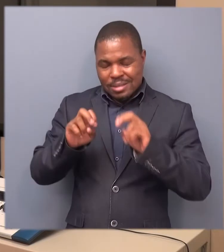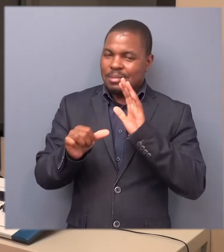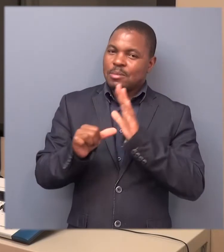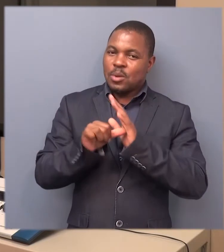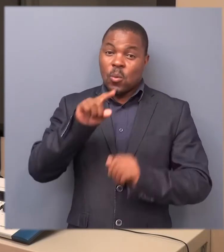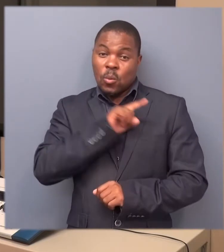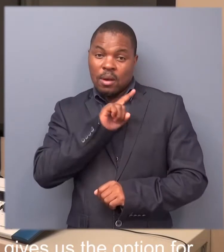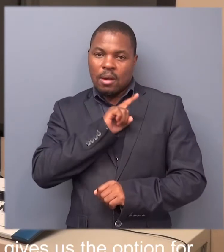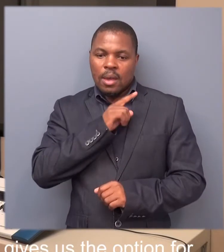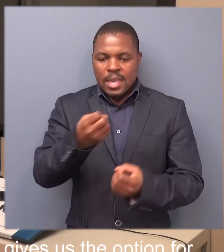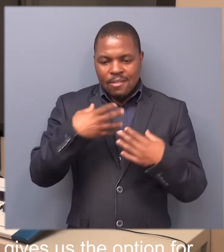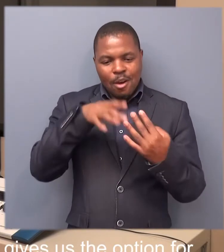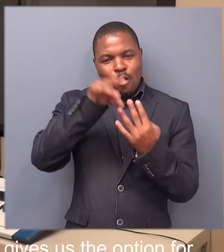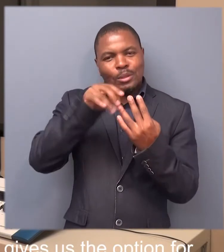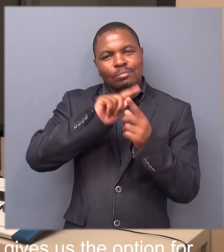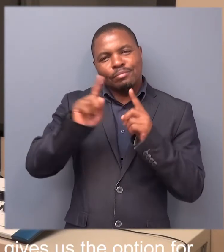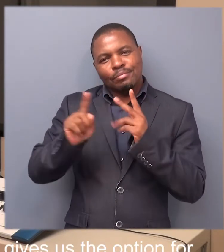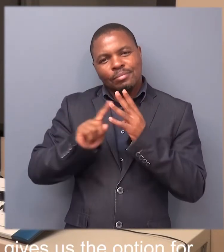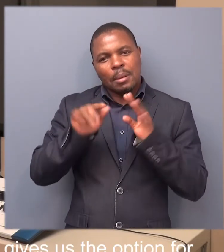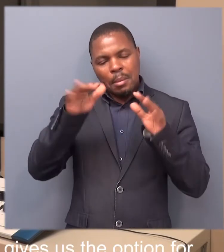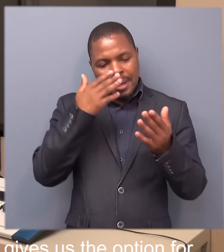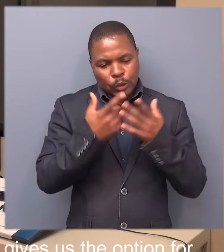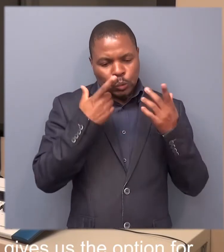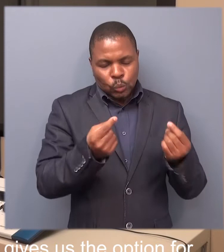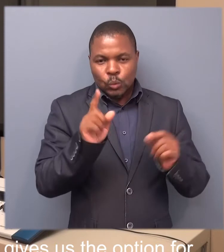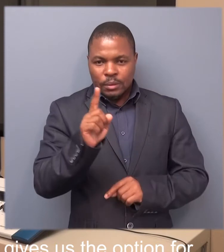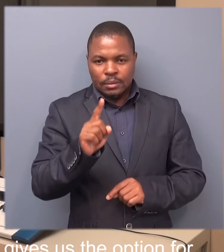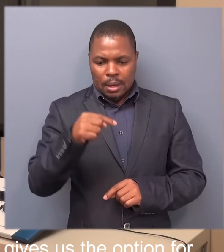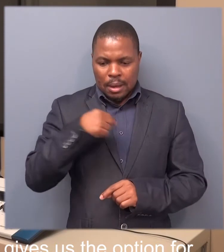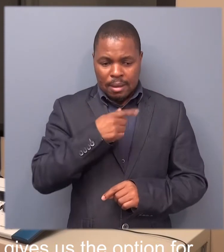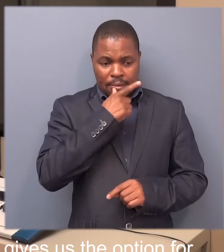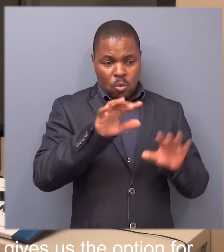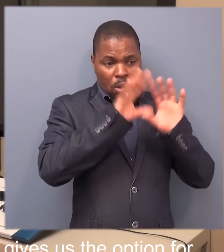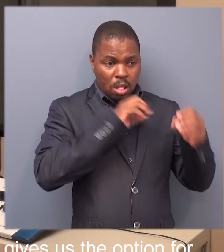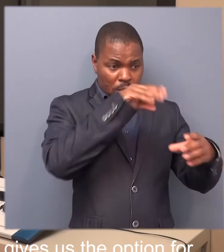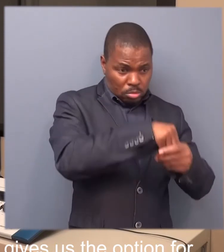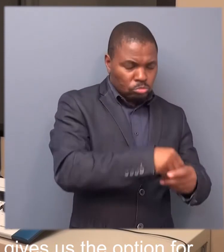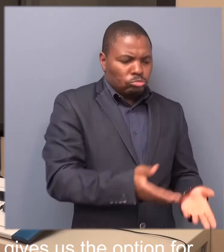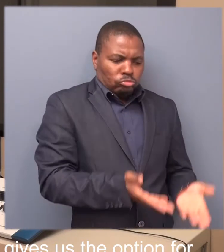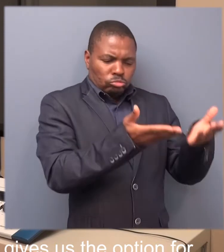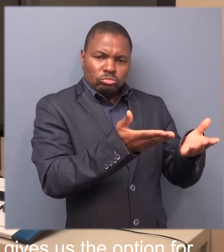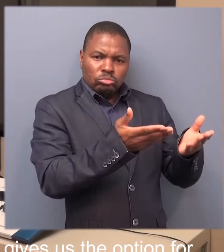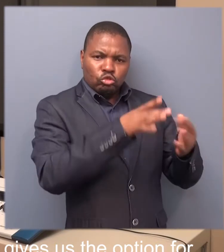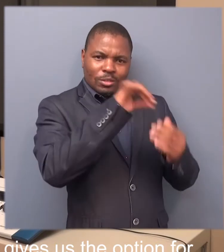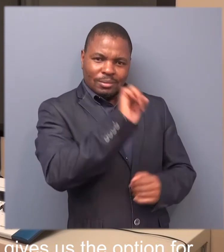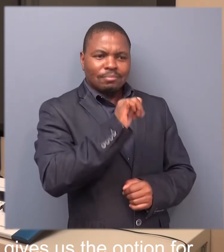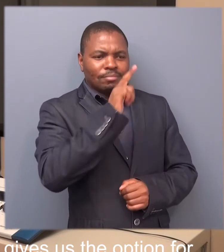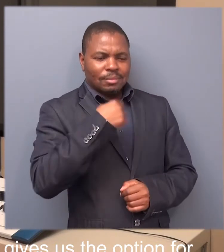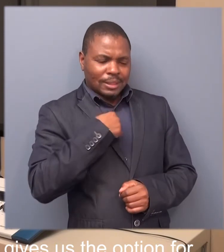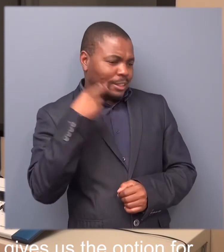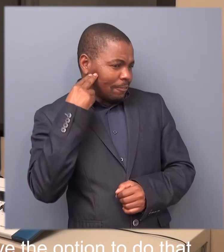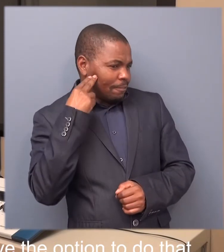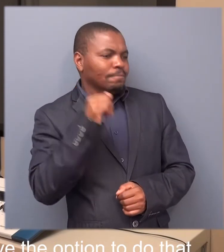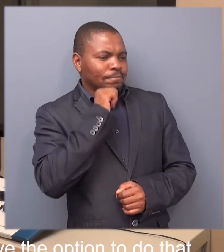that's perfectly fine. So the research is important because it gives us option for people who do just want to be part of the